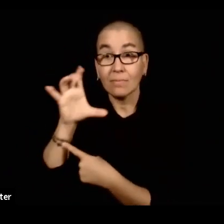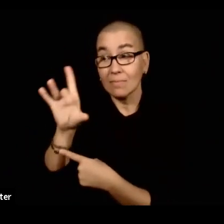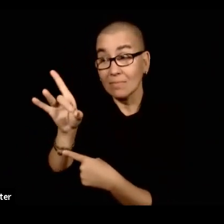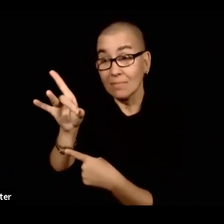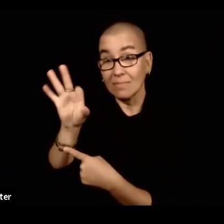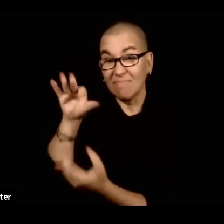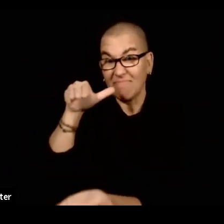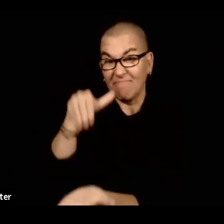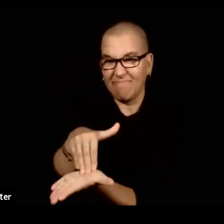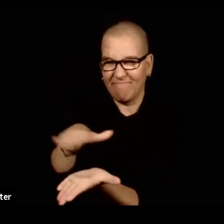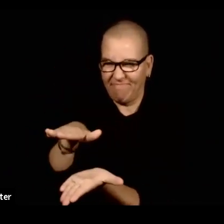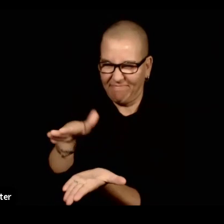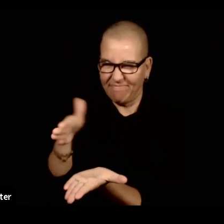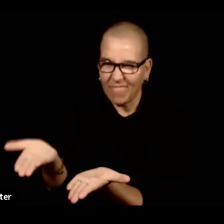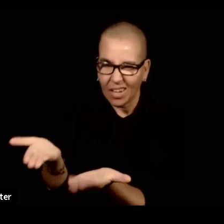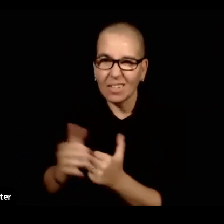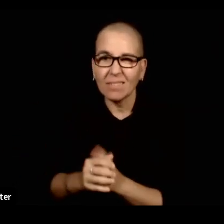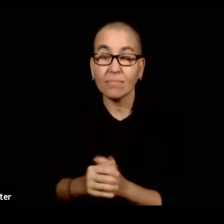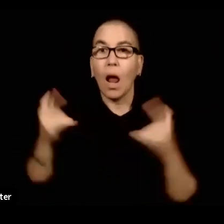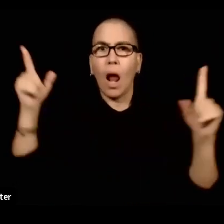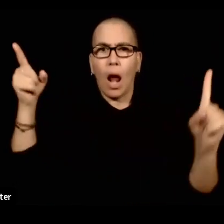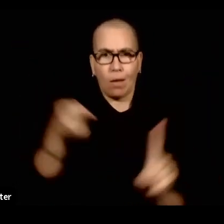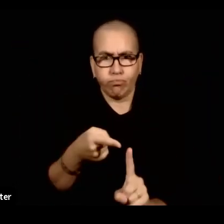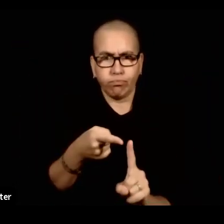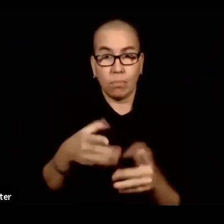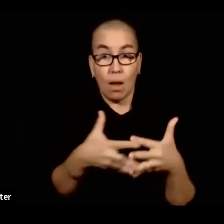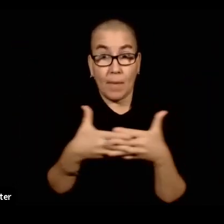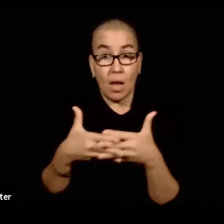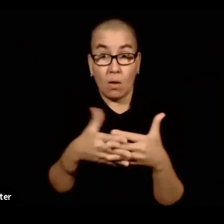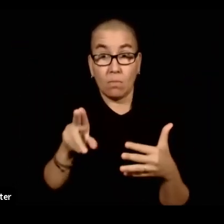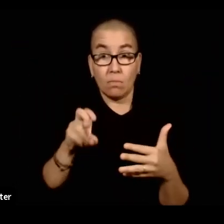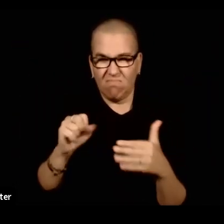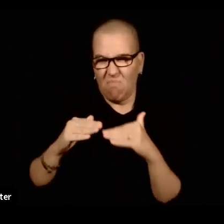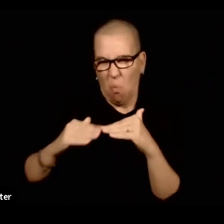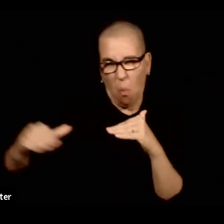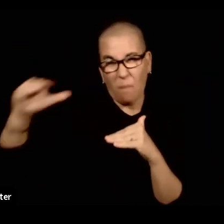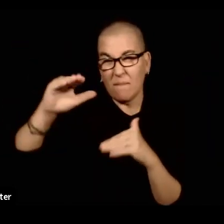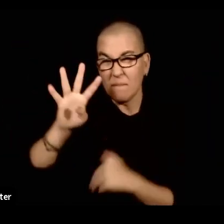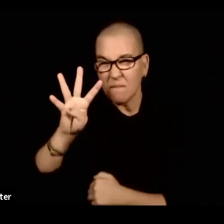United States, we are now above 4.6 million cases and